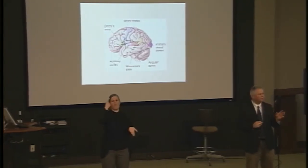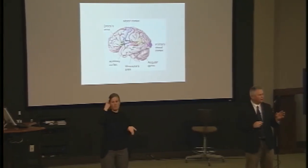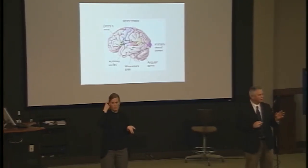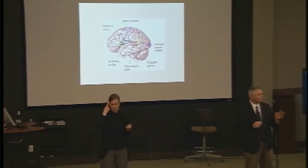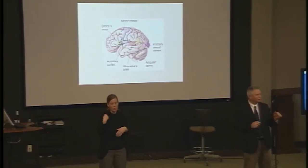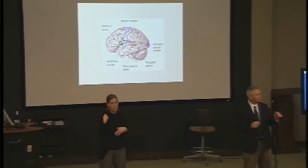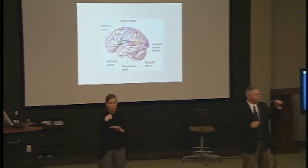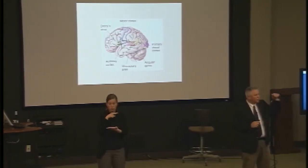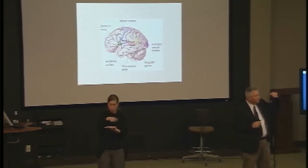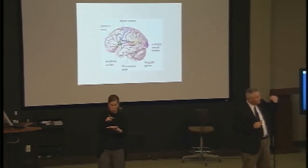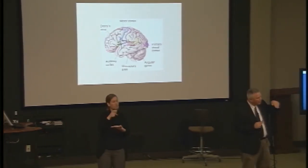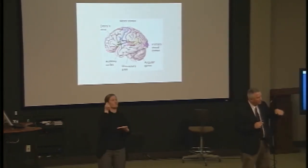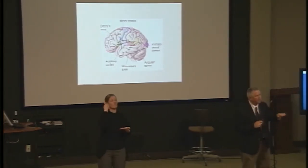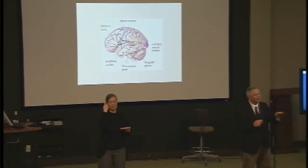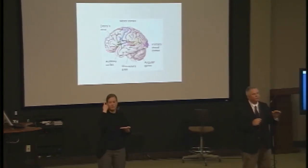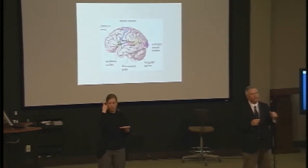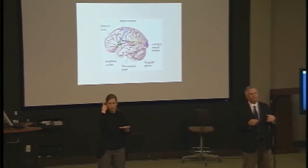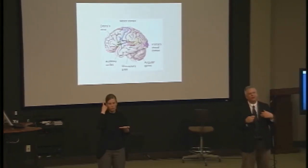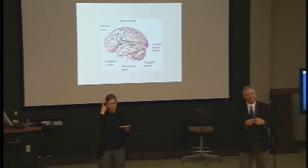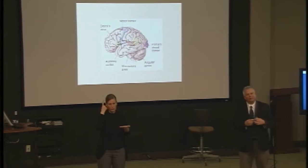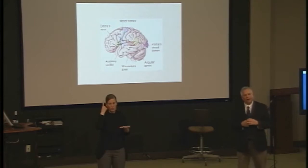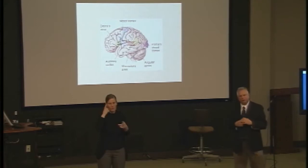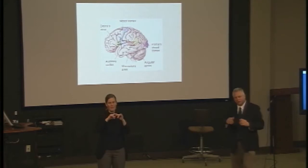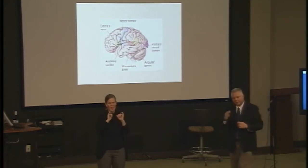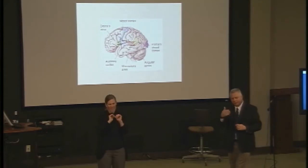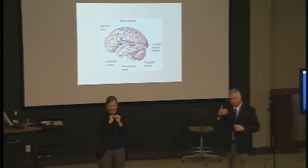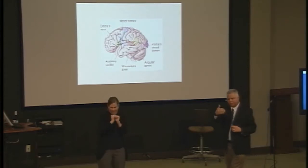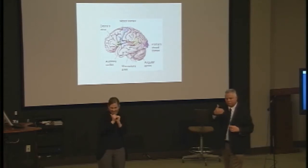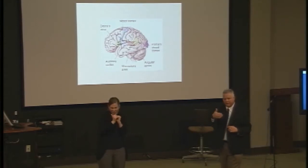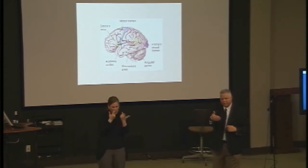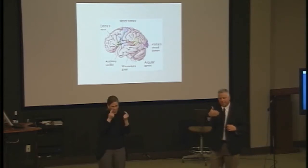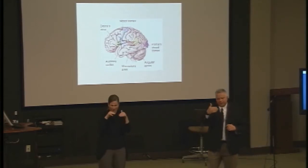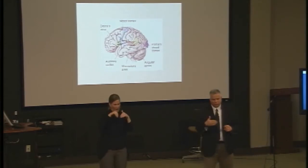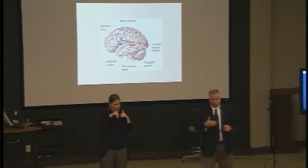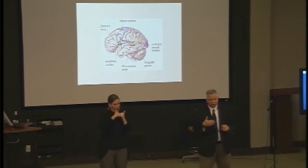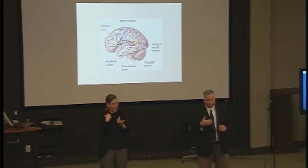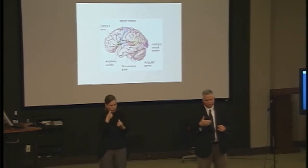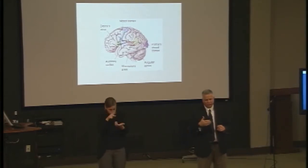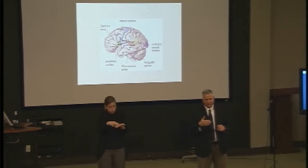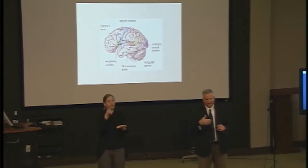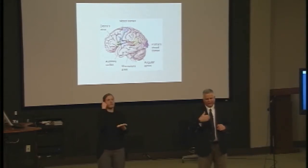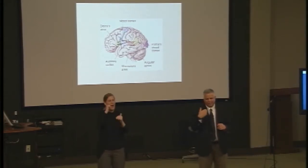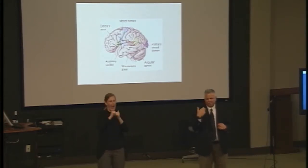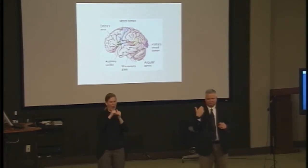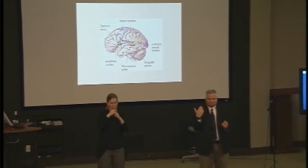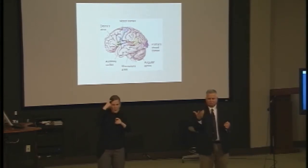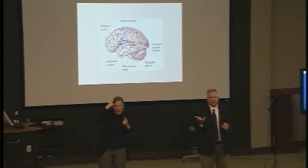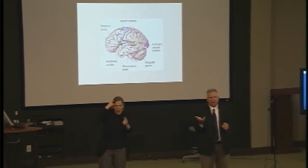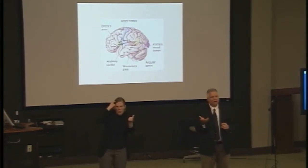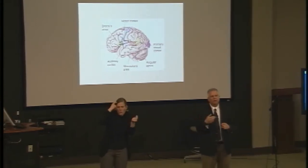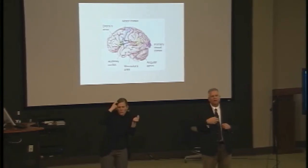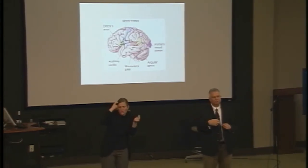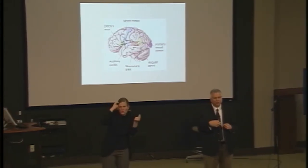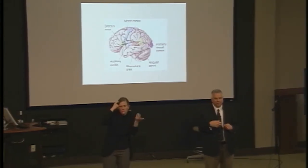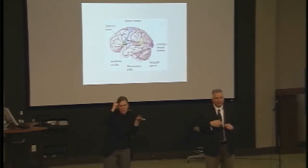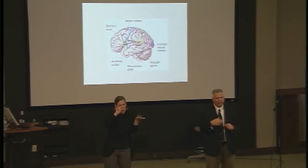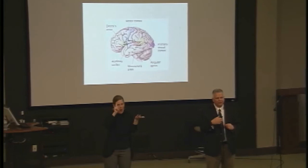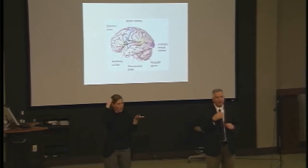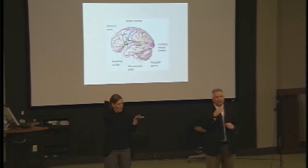quick as possible. What are the brain pathways that allow you to be able to recognize words in a couple